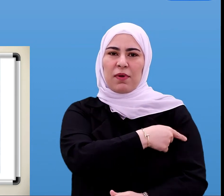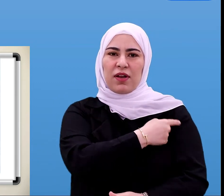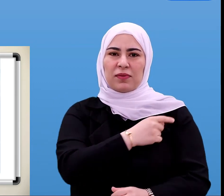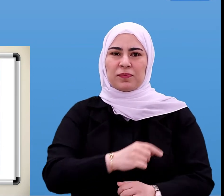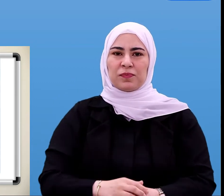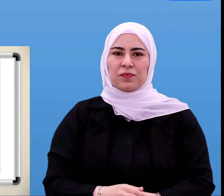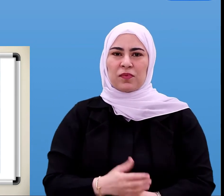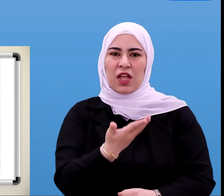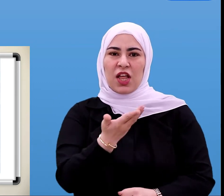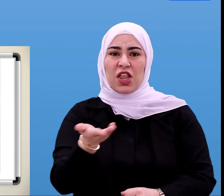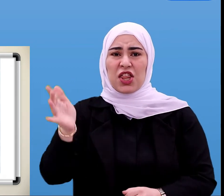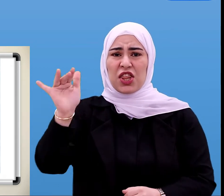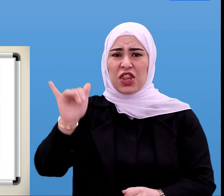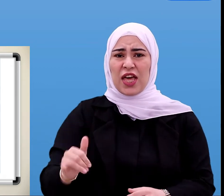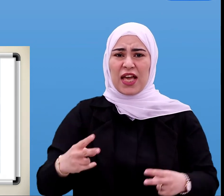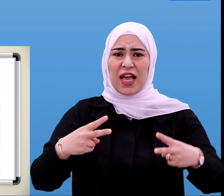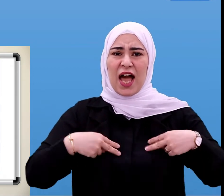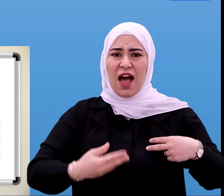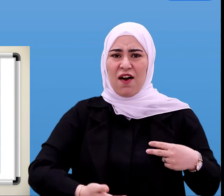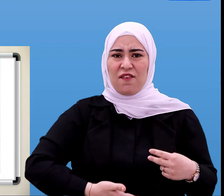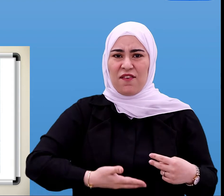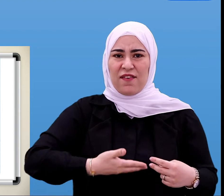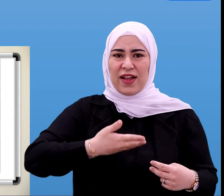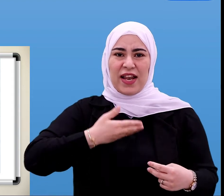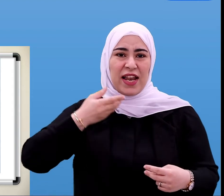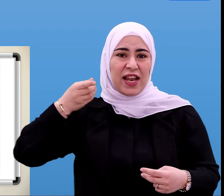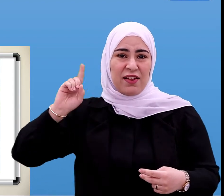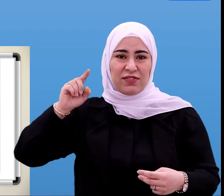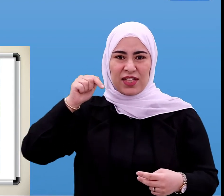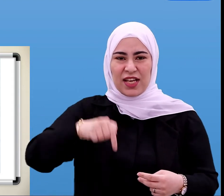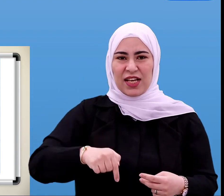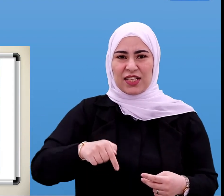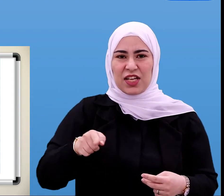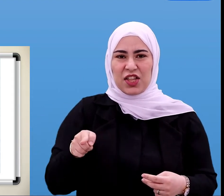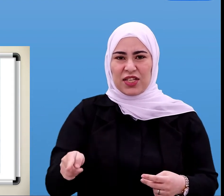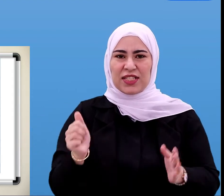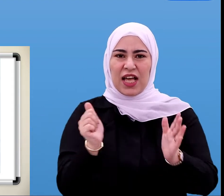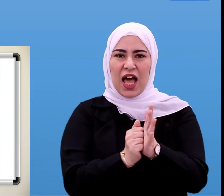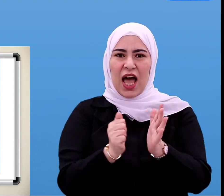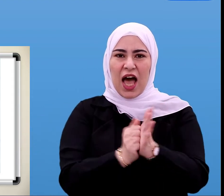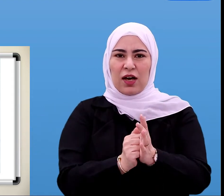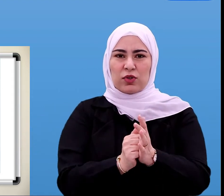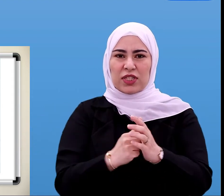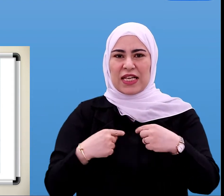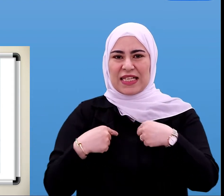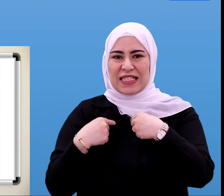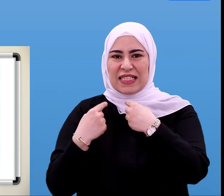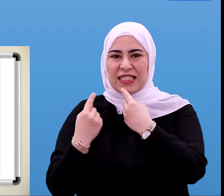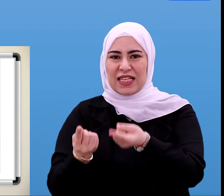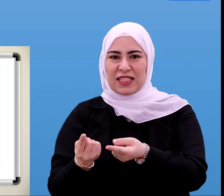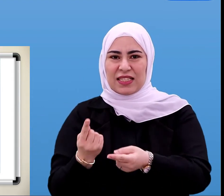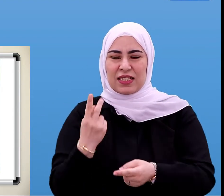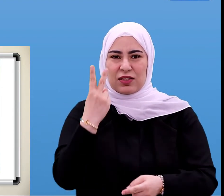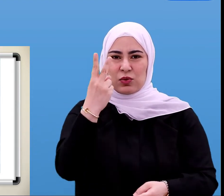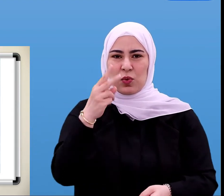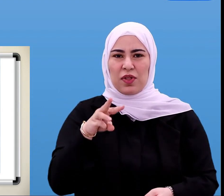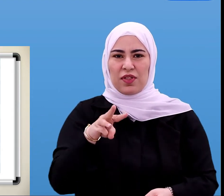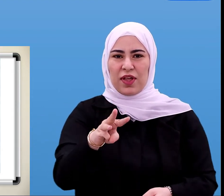have lived in this house since 2009. Now I want you to pay attention. In these